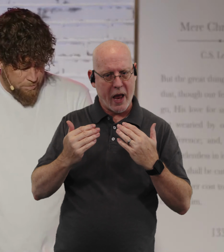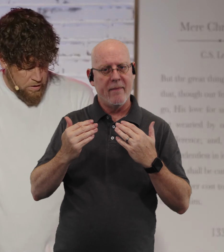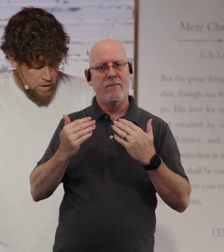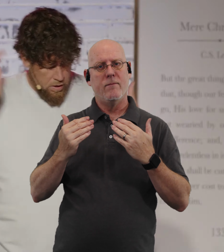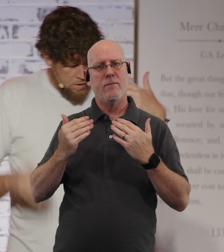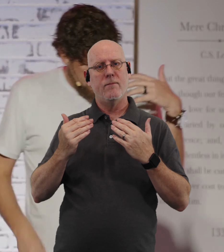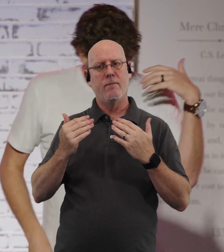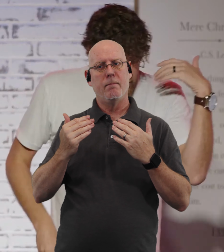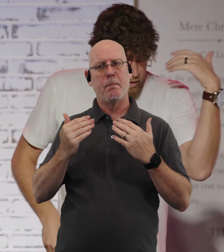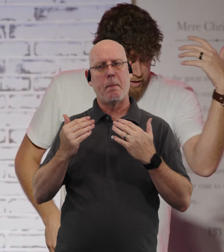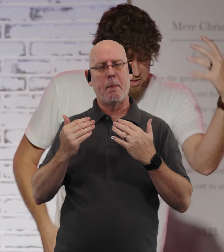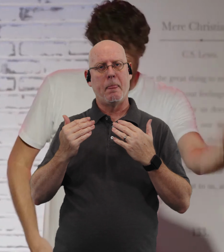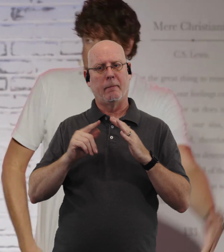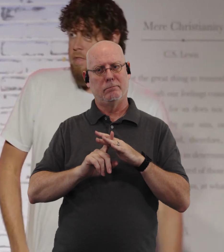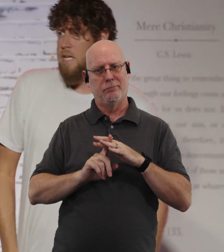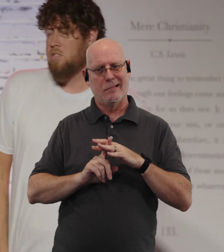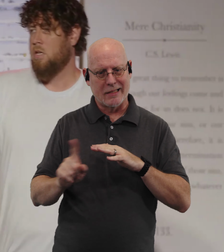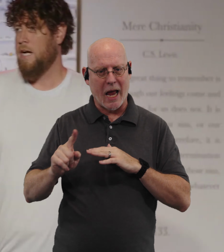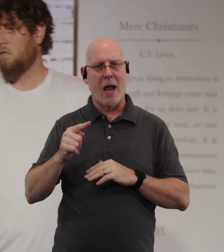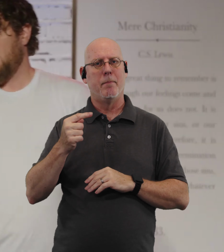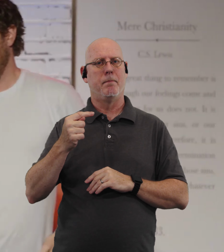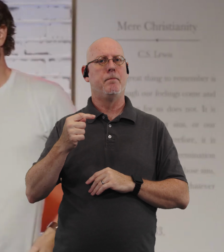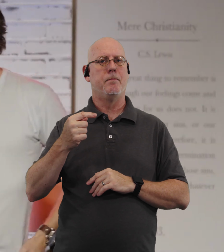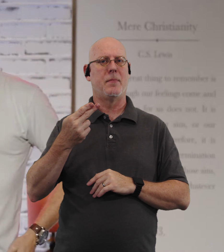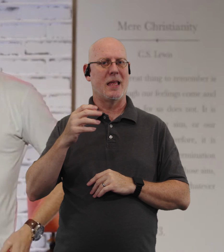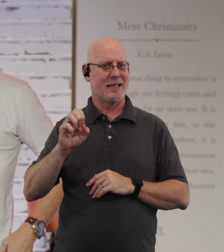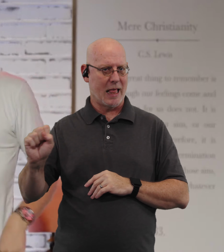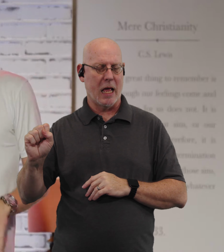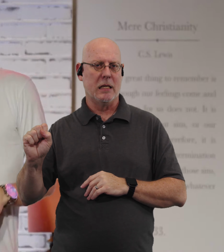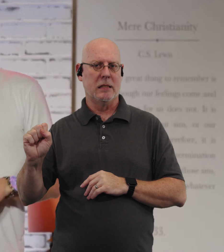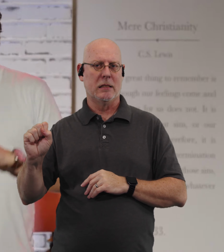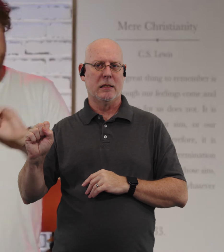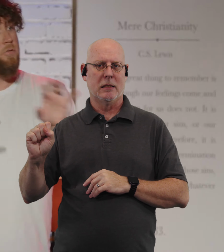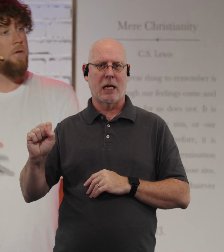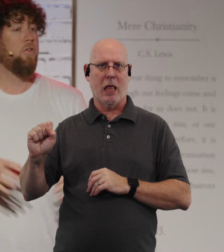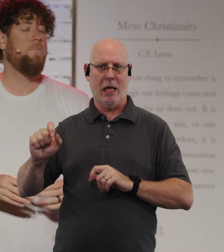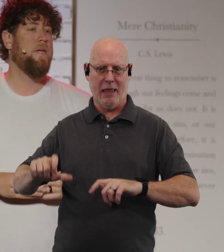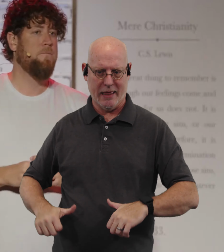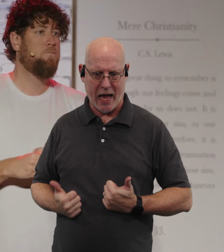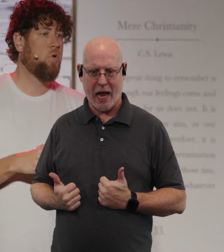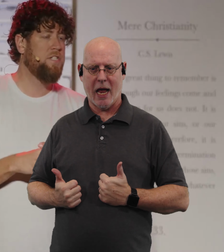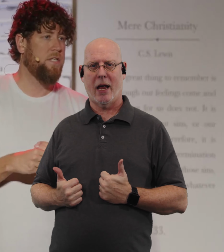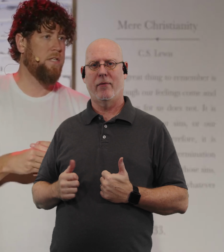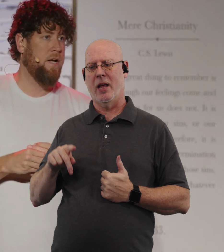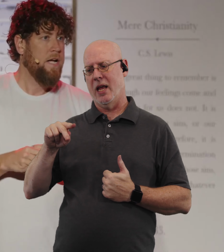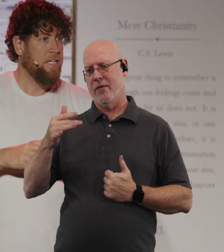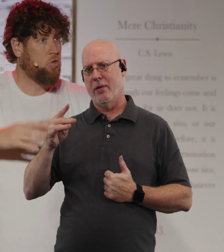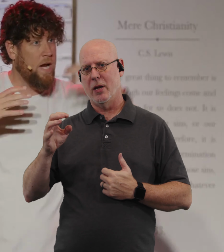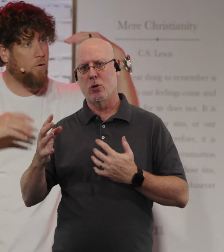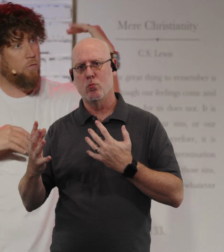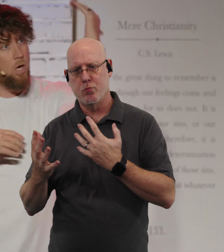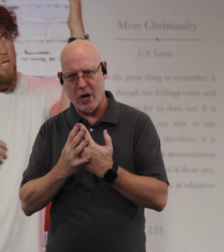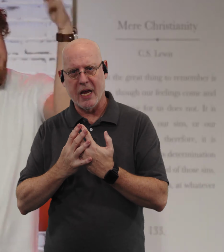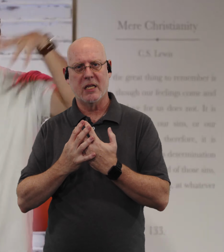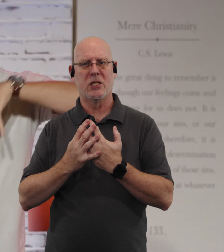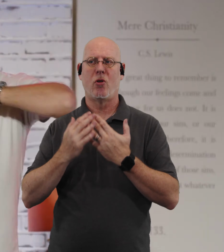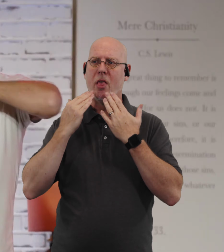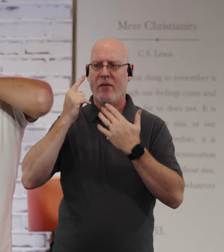he escaped Thessalonica alive, that he was released from the Philippian prison, that he's grateful